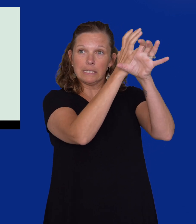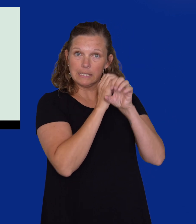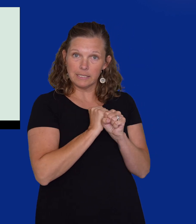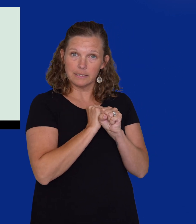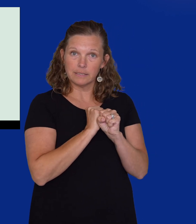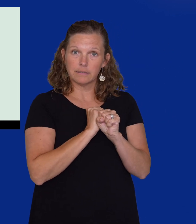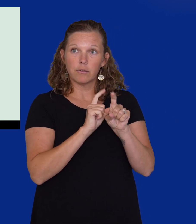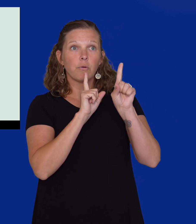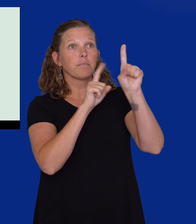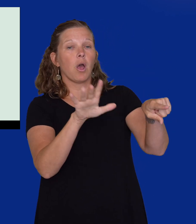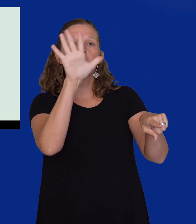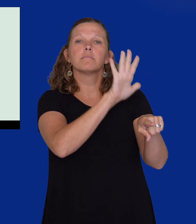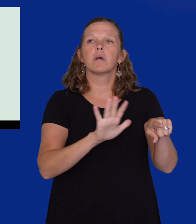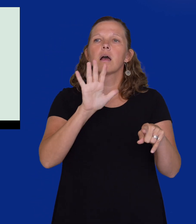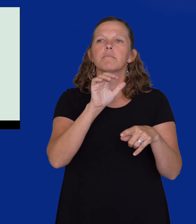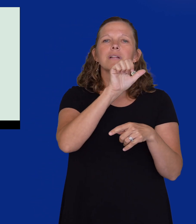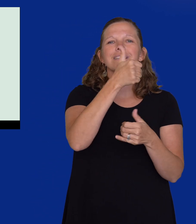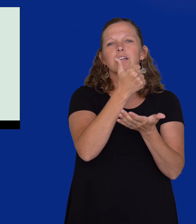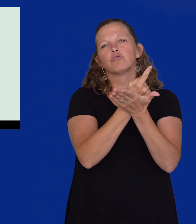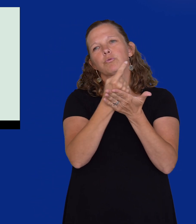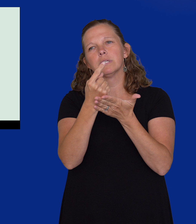are received by our lab.